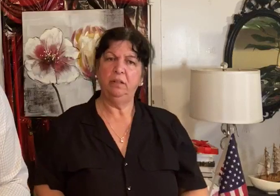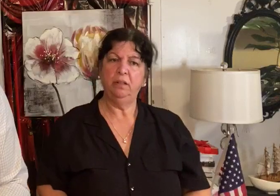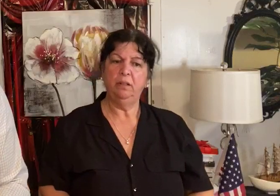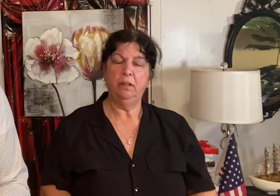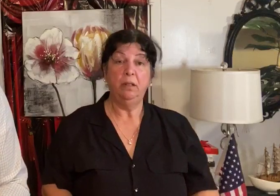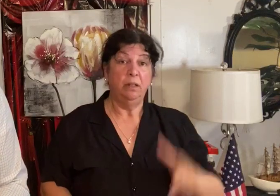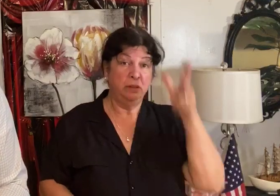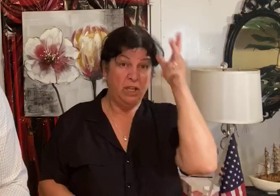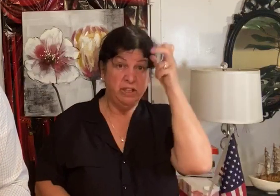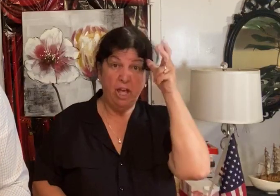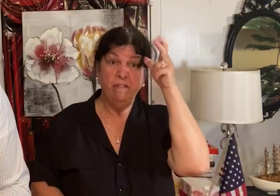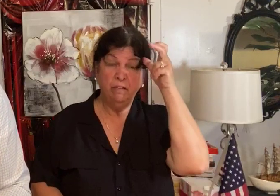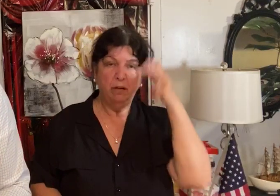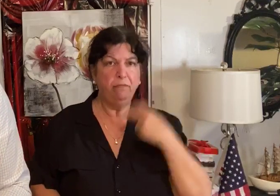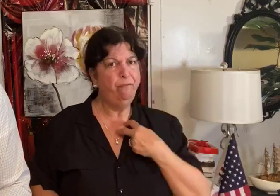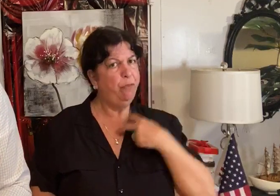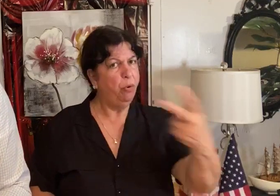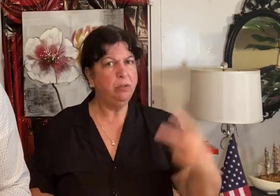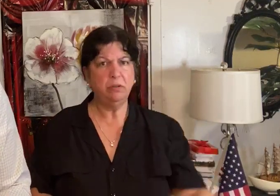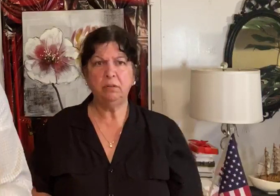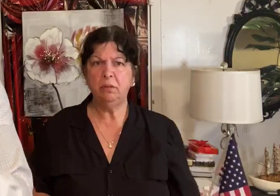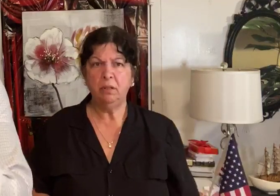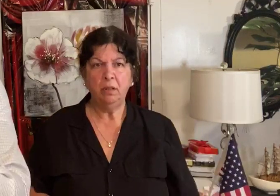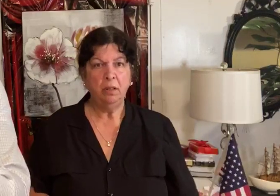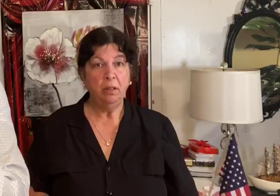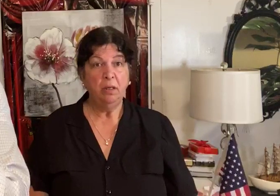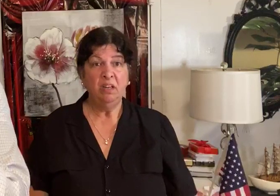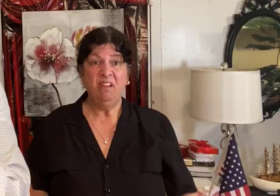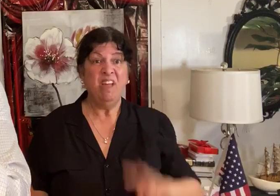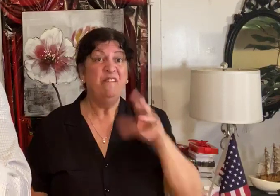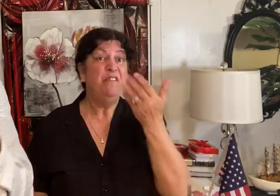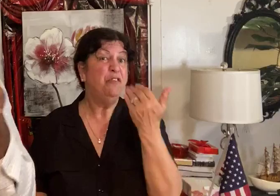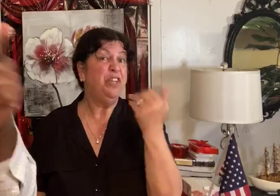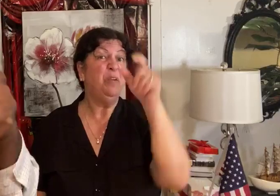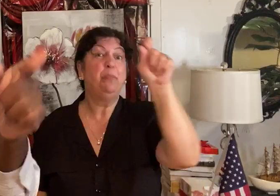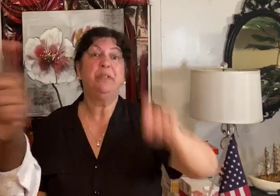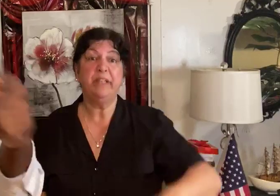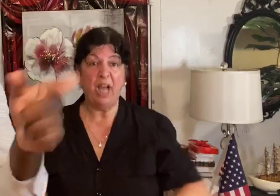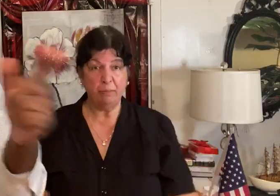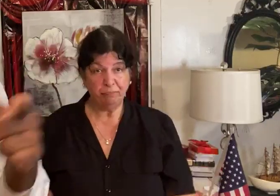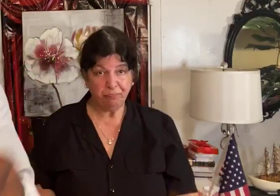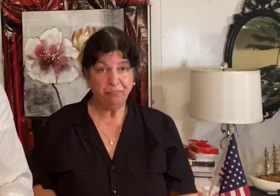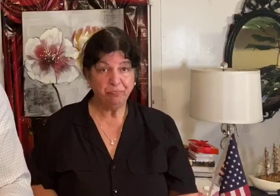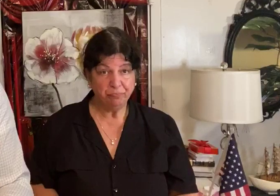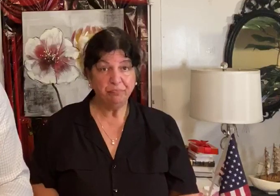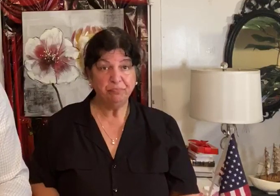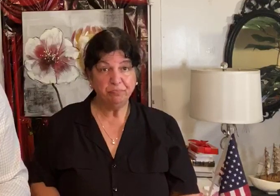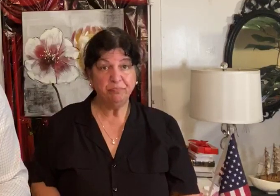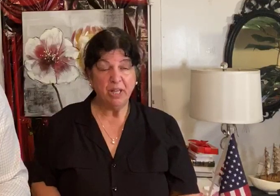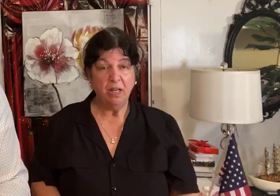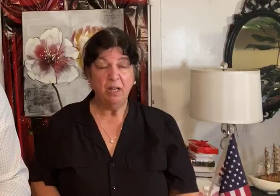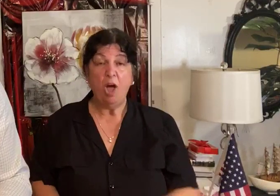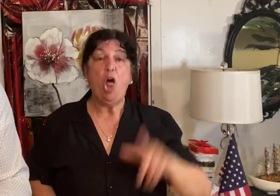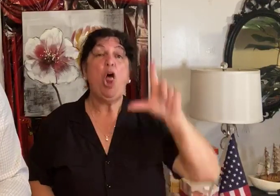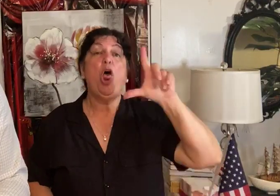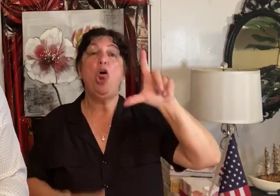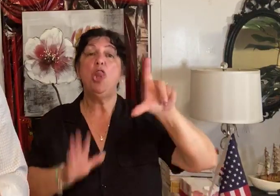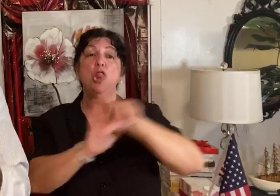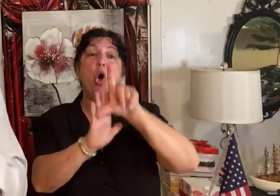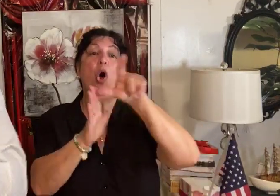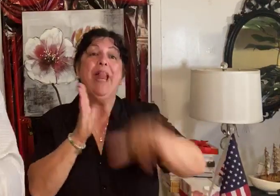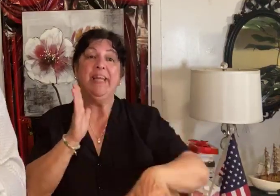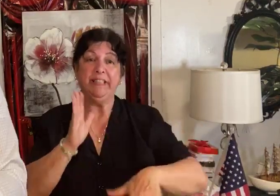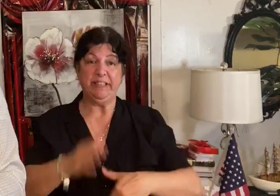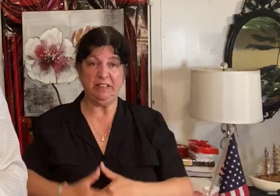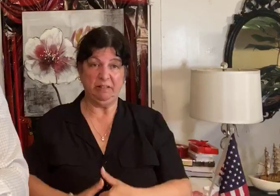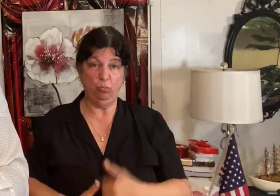The devil's crowd's vocal, and they're in the minority, the lawless ones, okay? And so